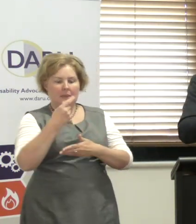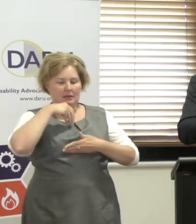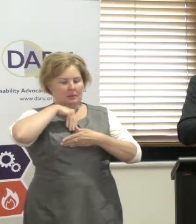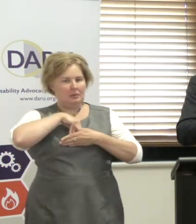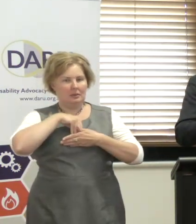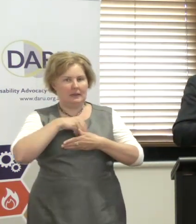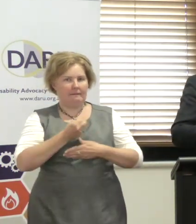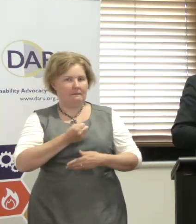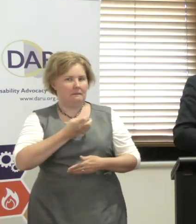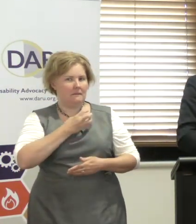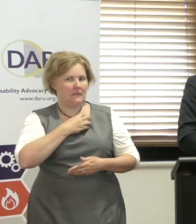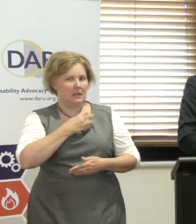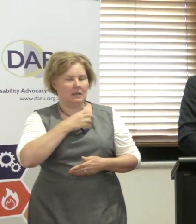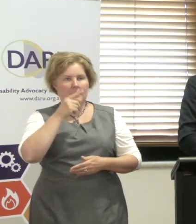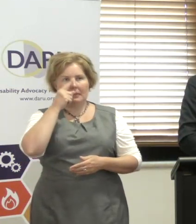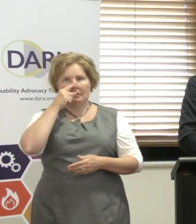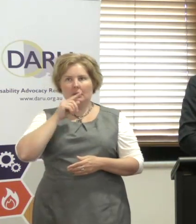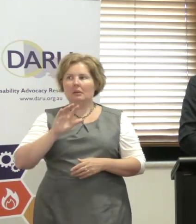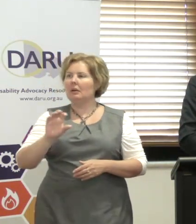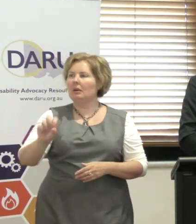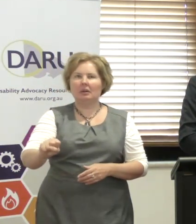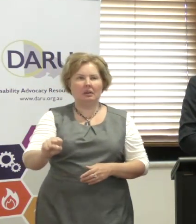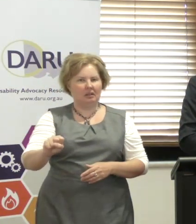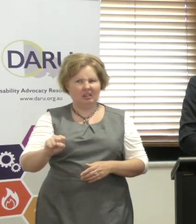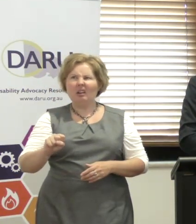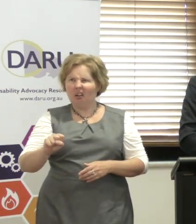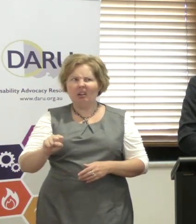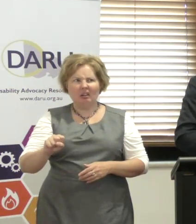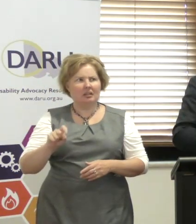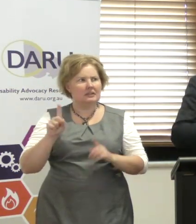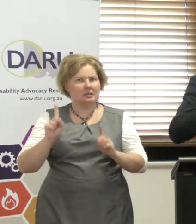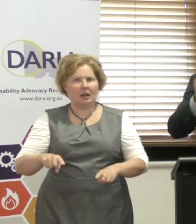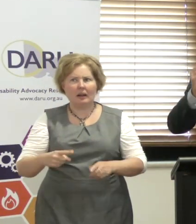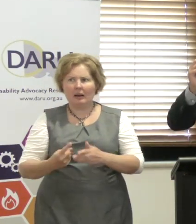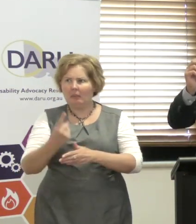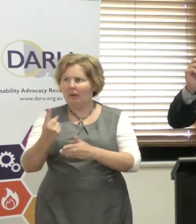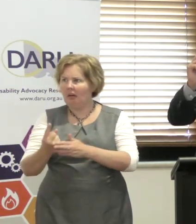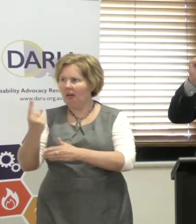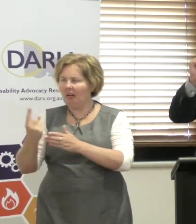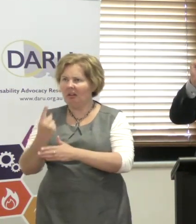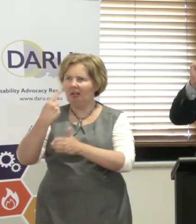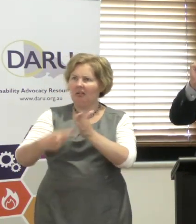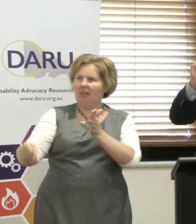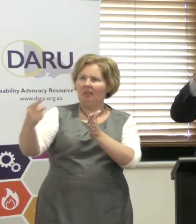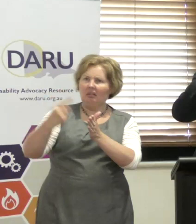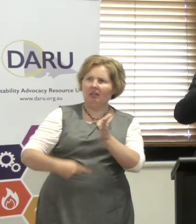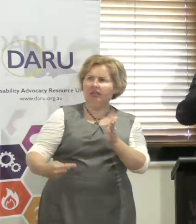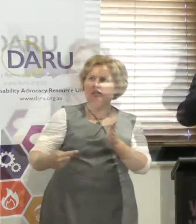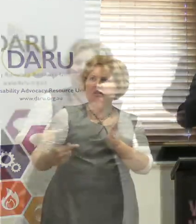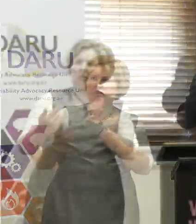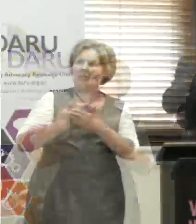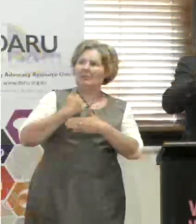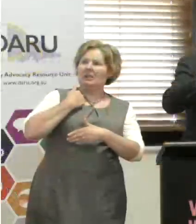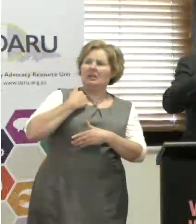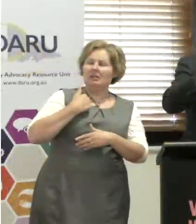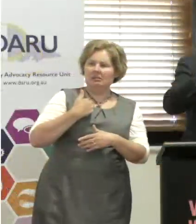fear. People sort of said, oh, hang on, this is starting to happen to me. So I moved from this intuitive fear to actually,